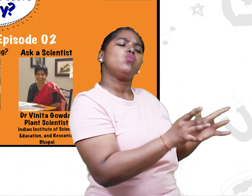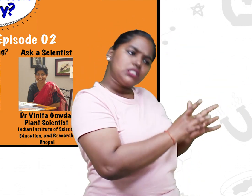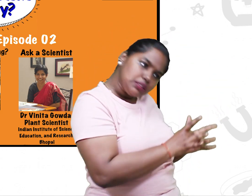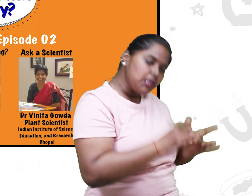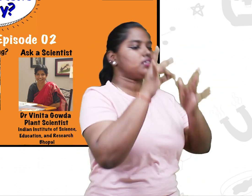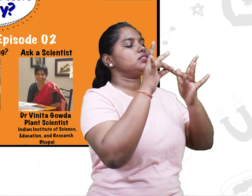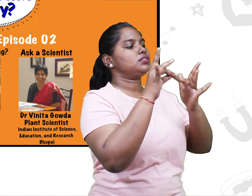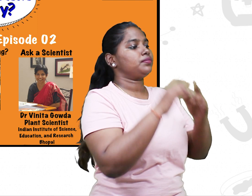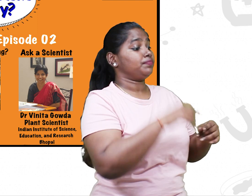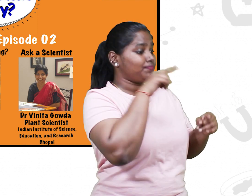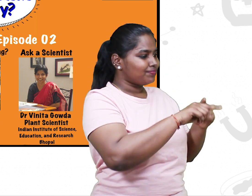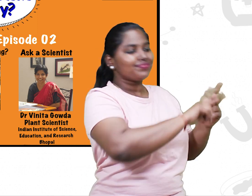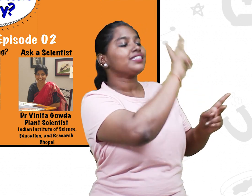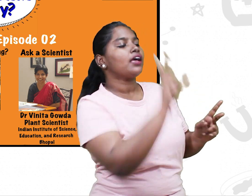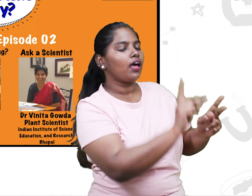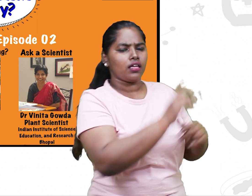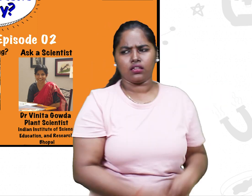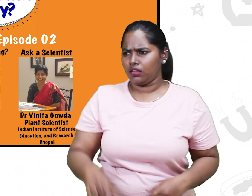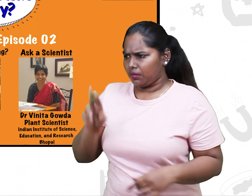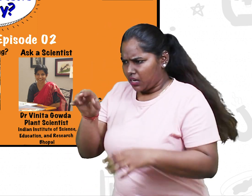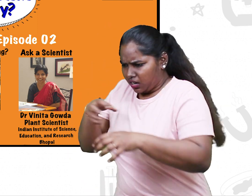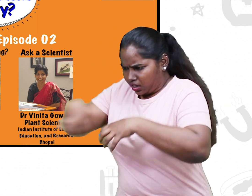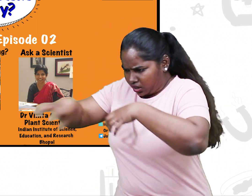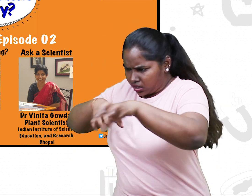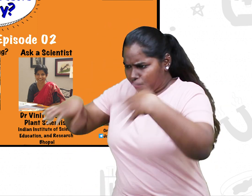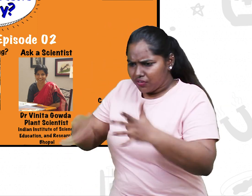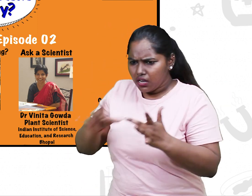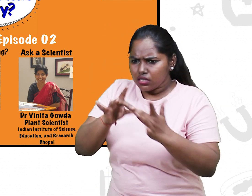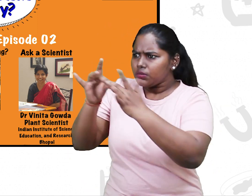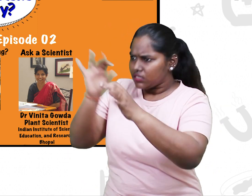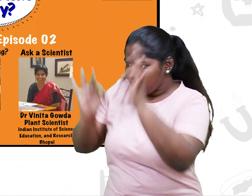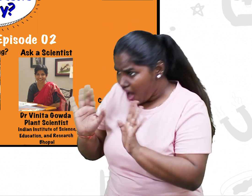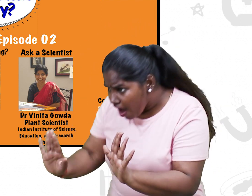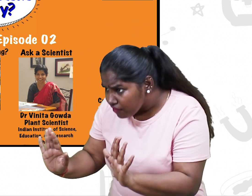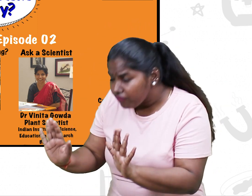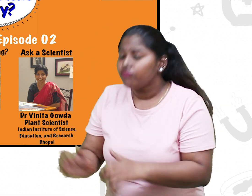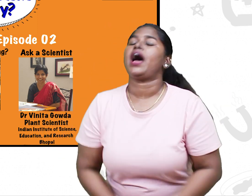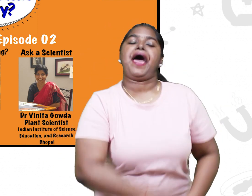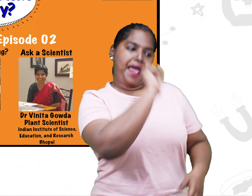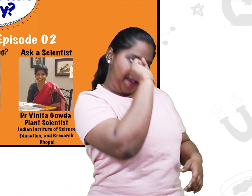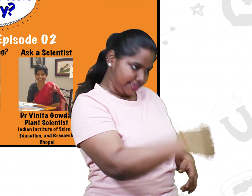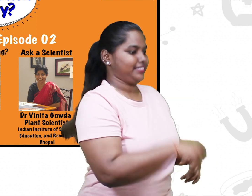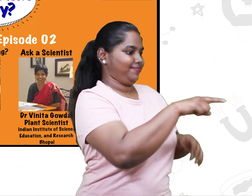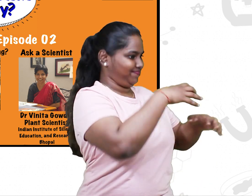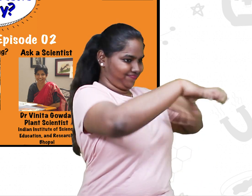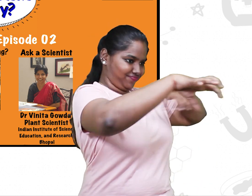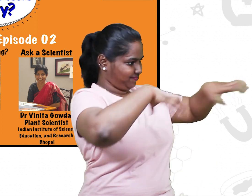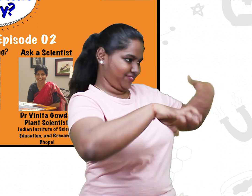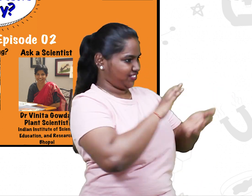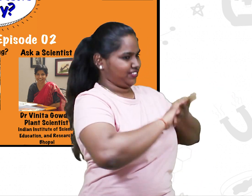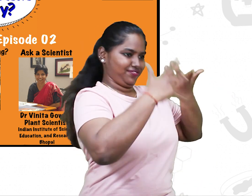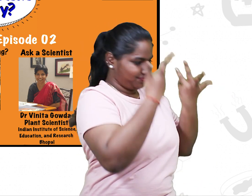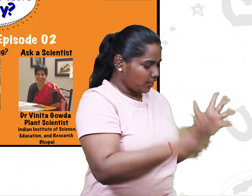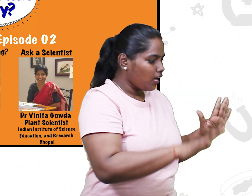tree's next step is turn the divided cells into specific kind of cells? Yes. These divided cells, as